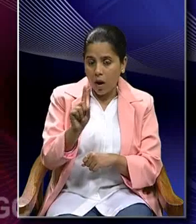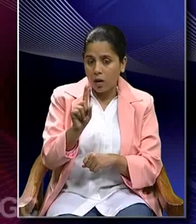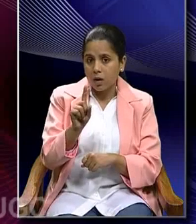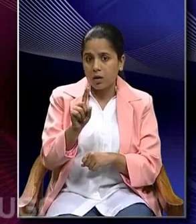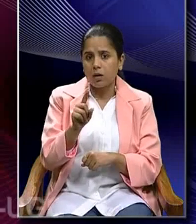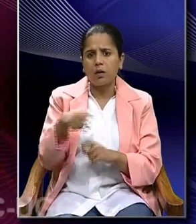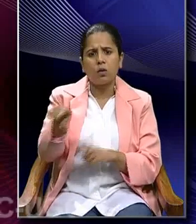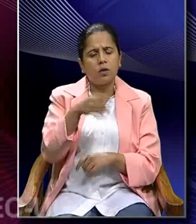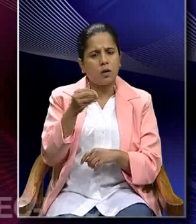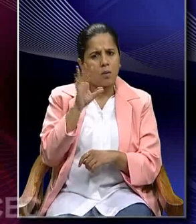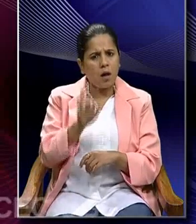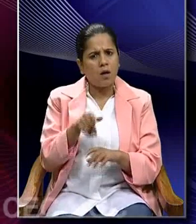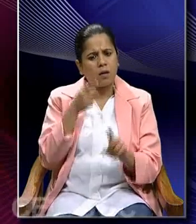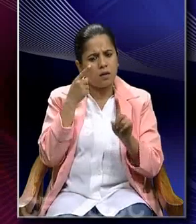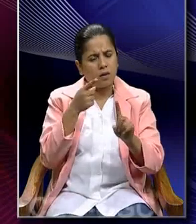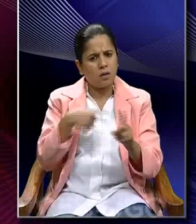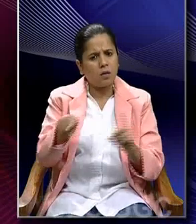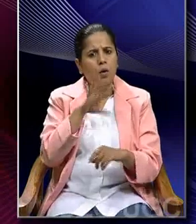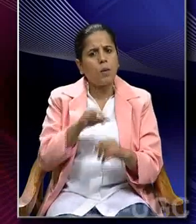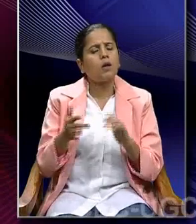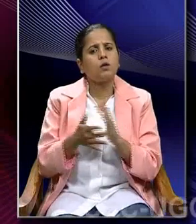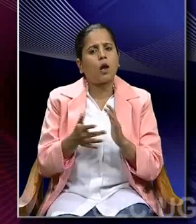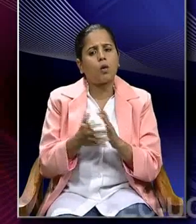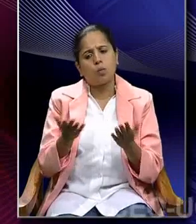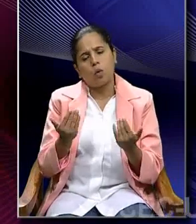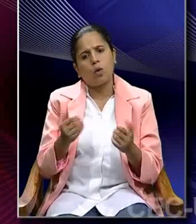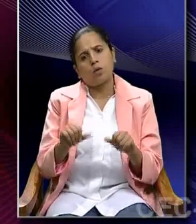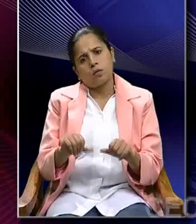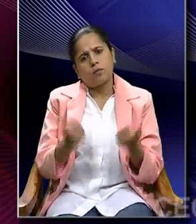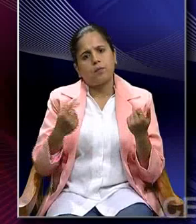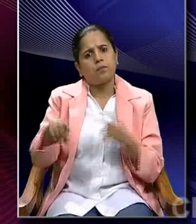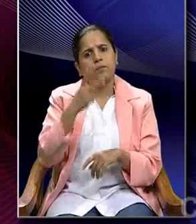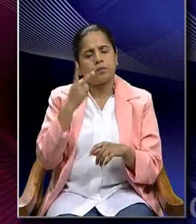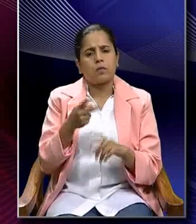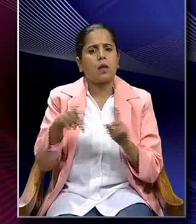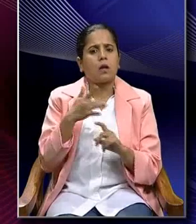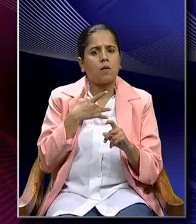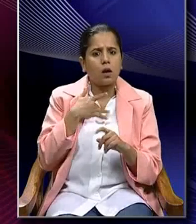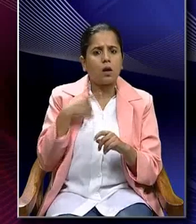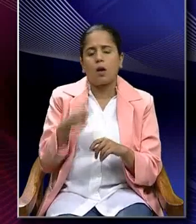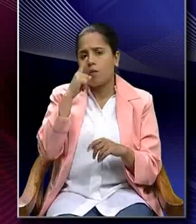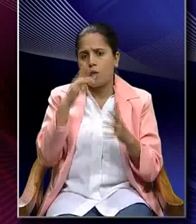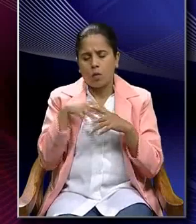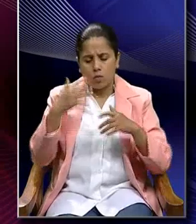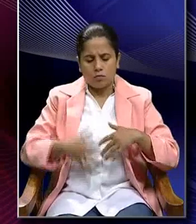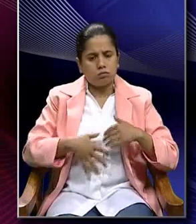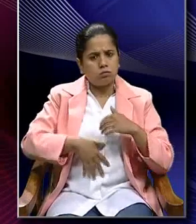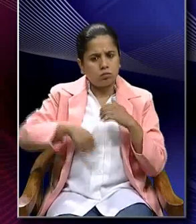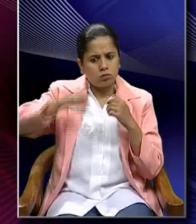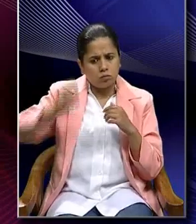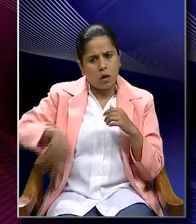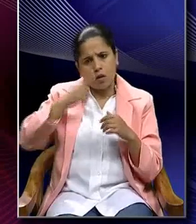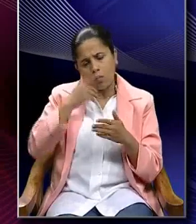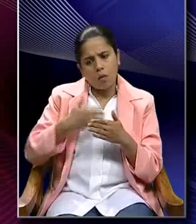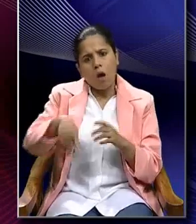when you have certain kind of technological possibilities of amniocentesis and female feticide that it will